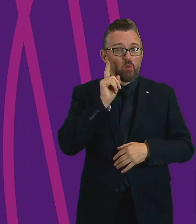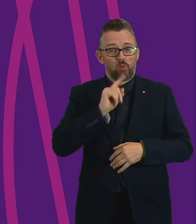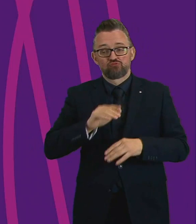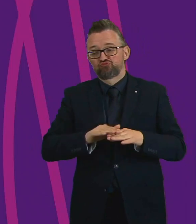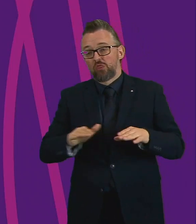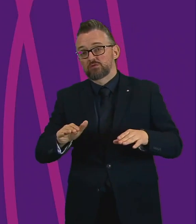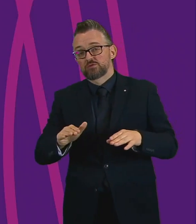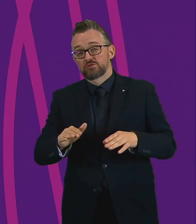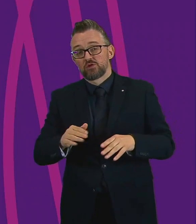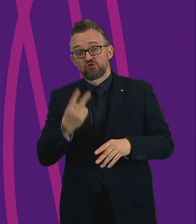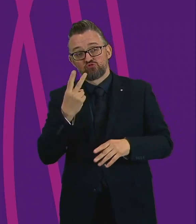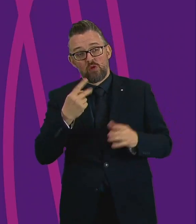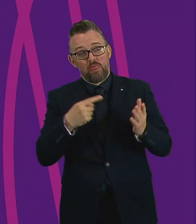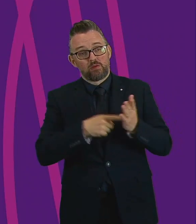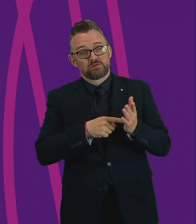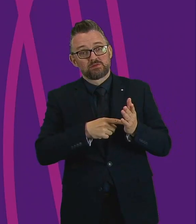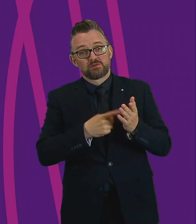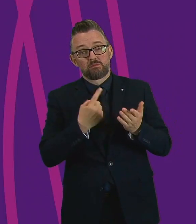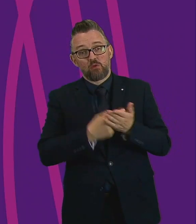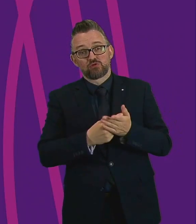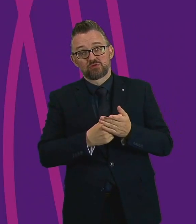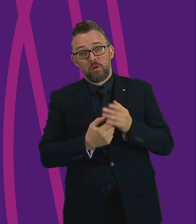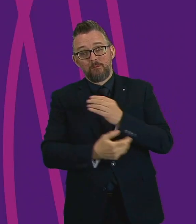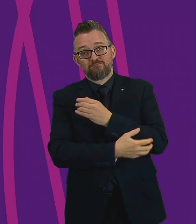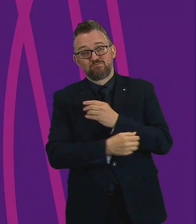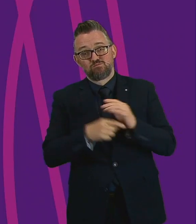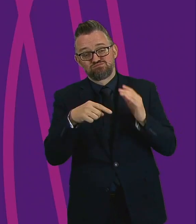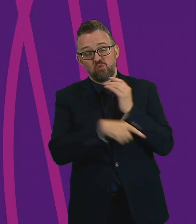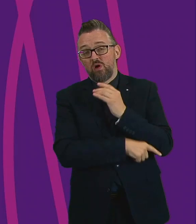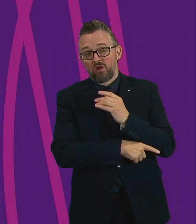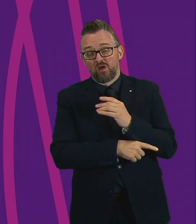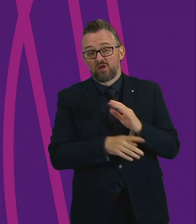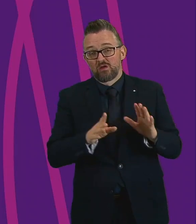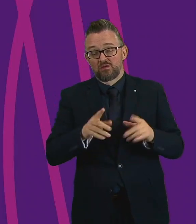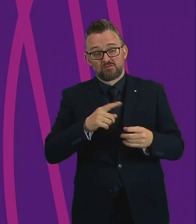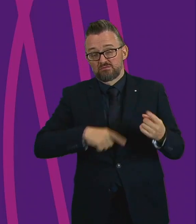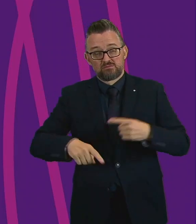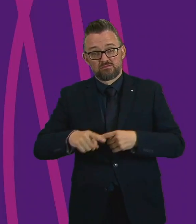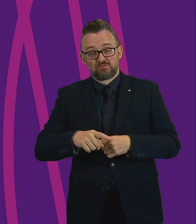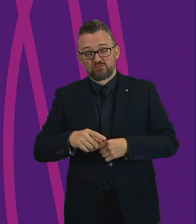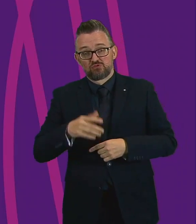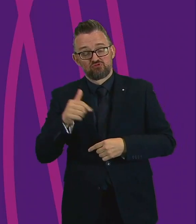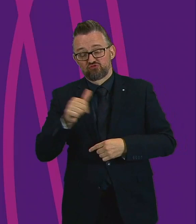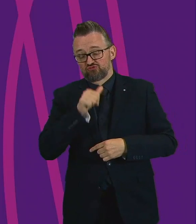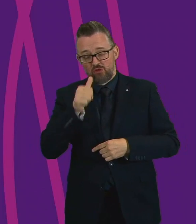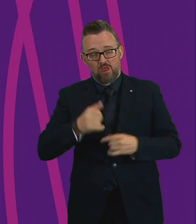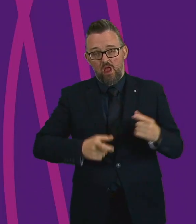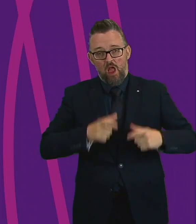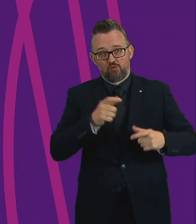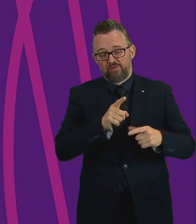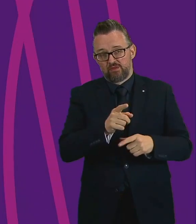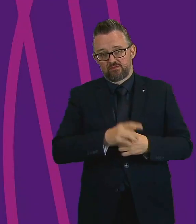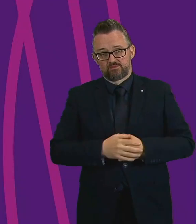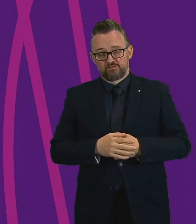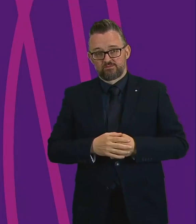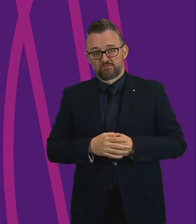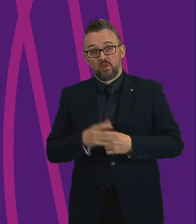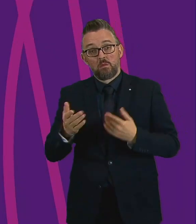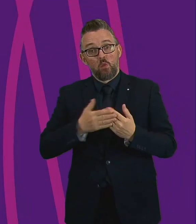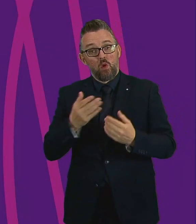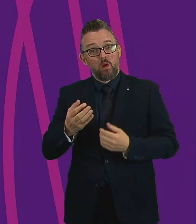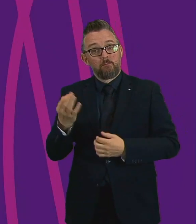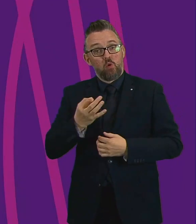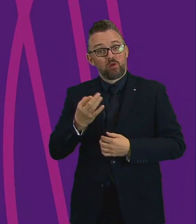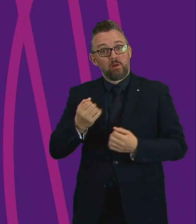Scotland £2,000 poorer is the last thing anyone should be arguing for. More borrowing powers